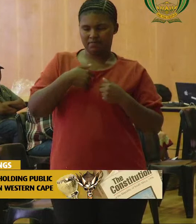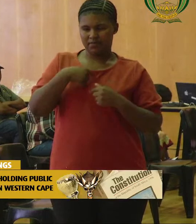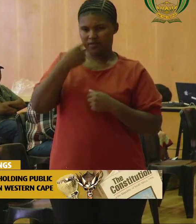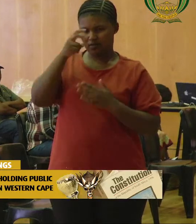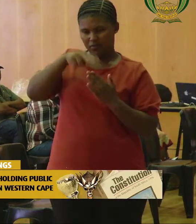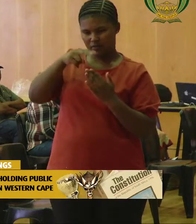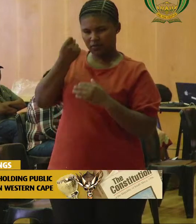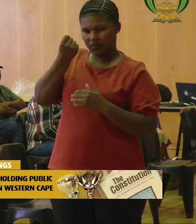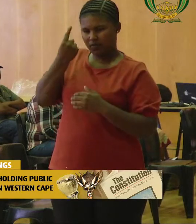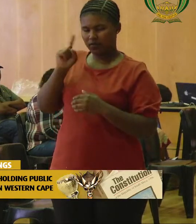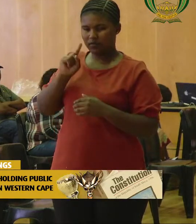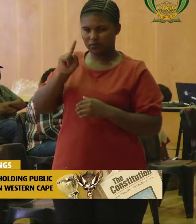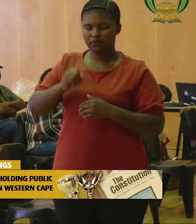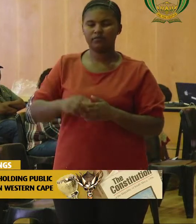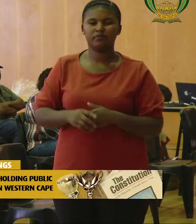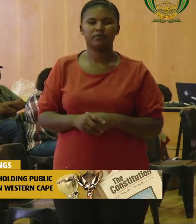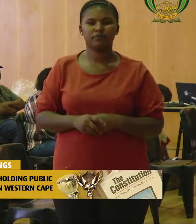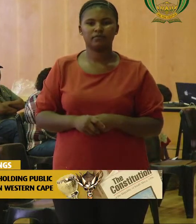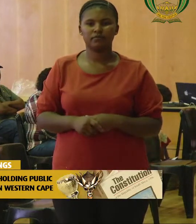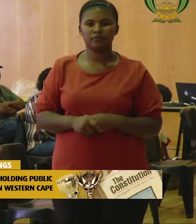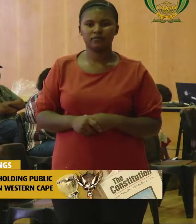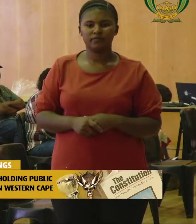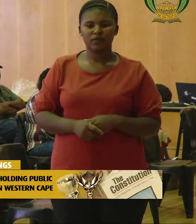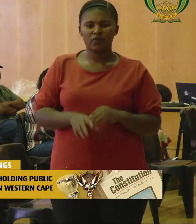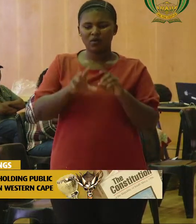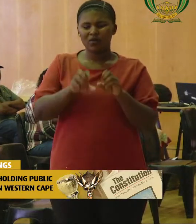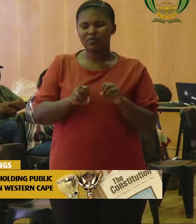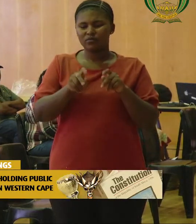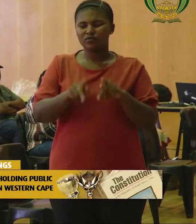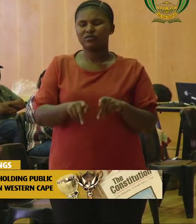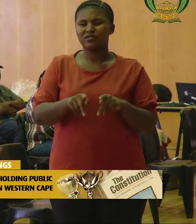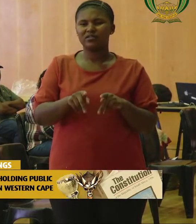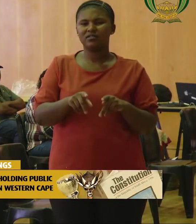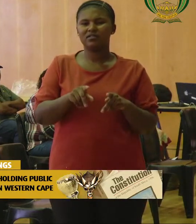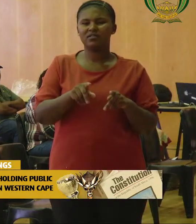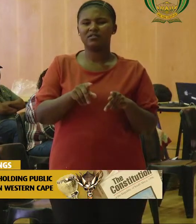understanding, they are taking that opportunity for